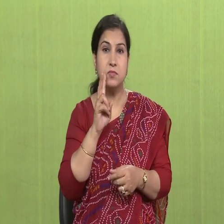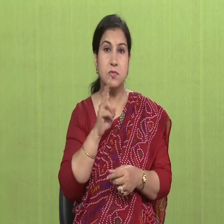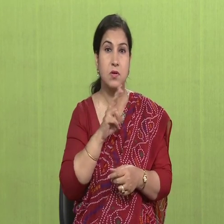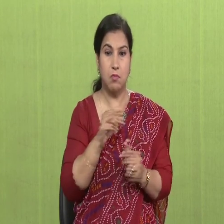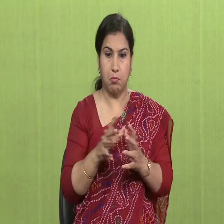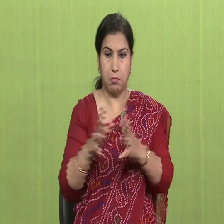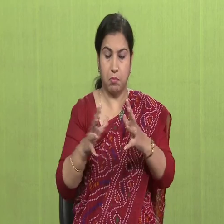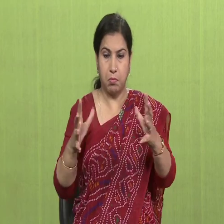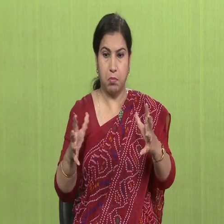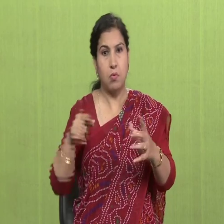of carbon dioxide,